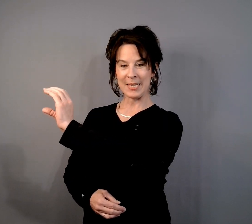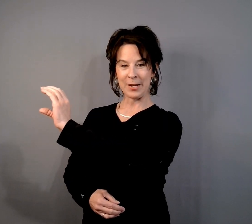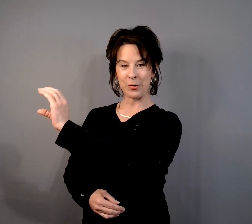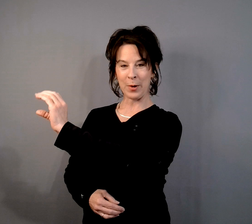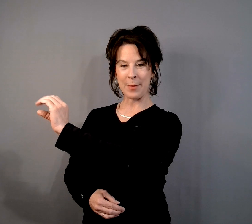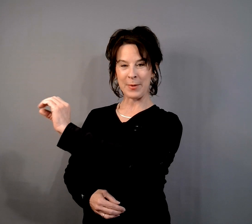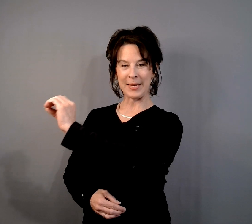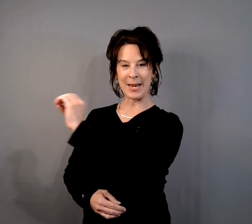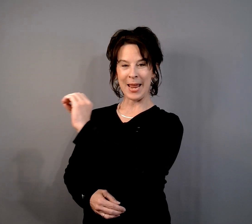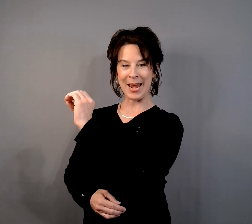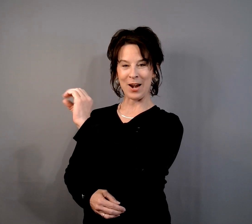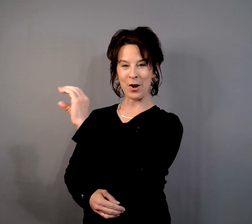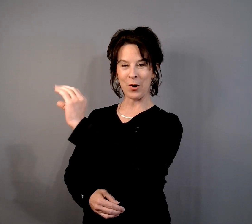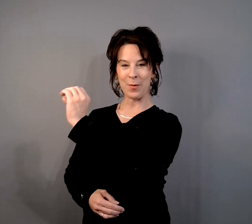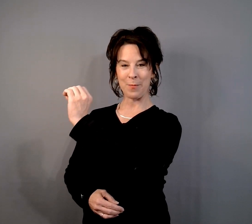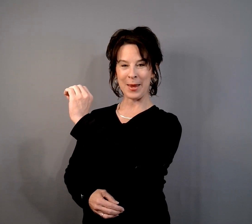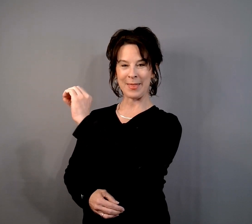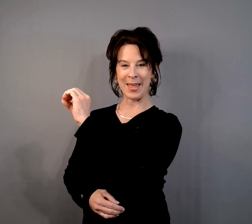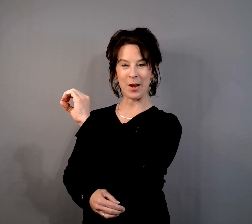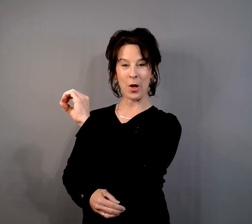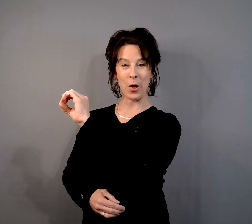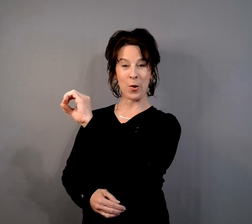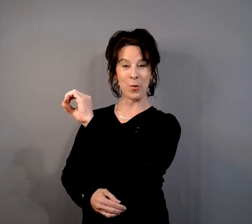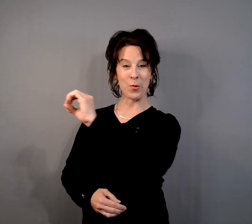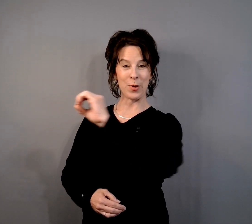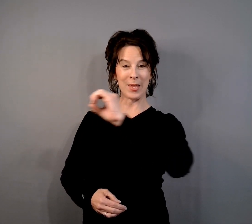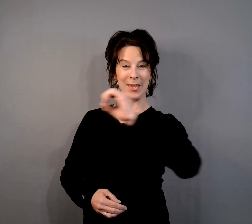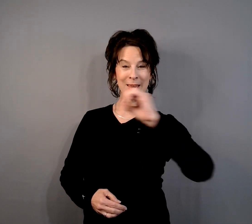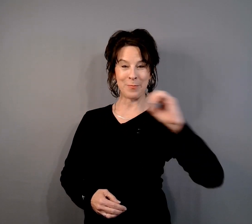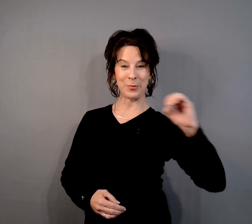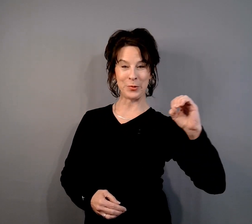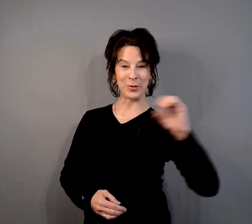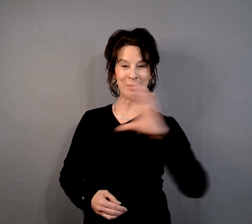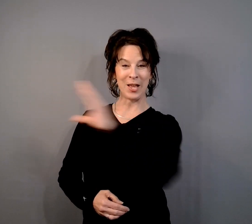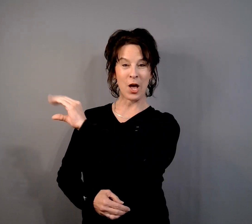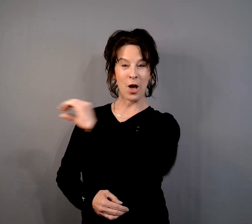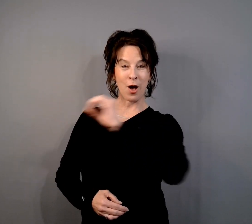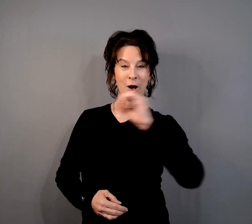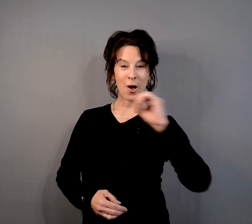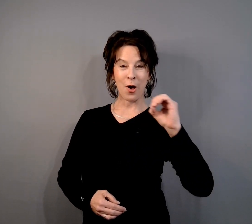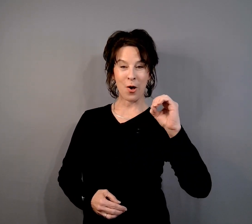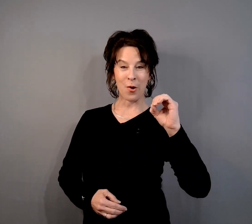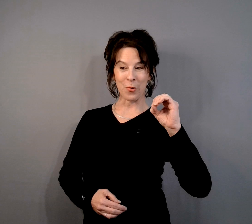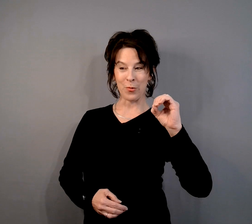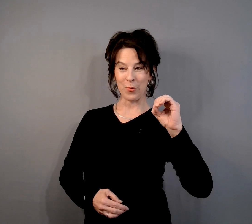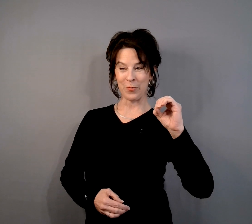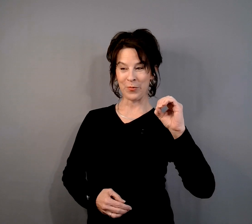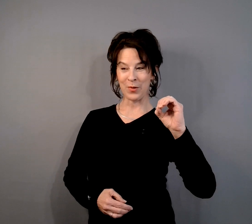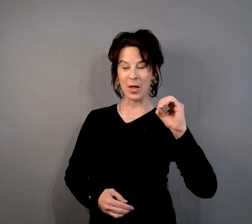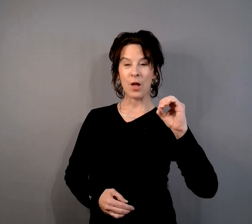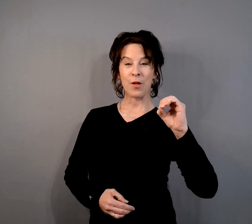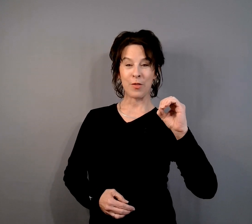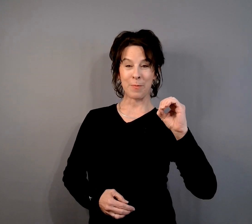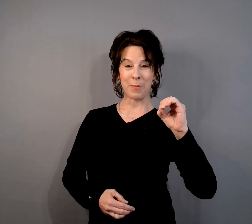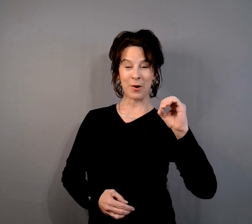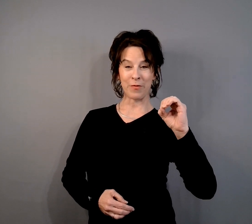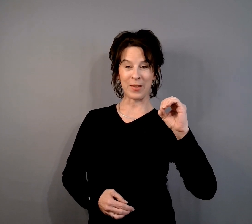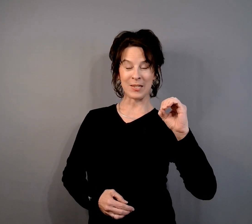like grabbing air. Make that O and pull. O, the perfect.